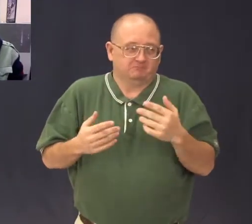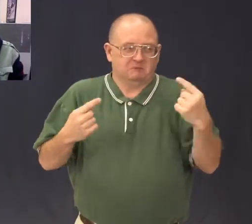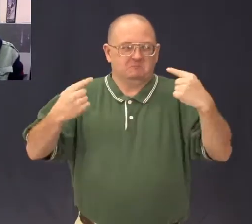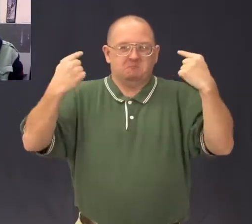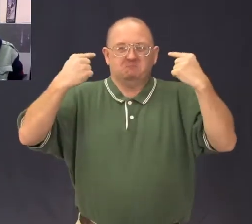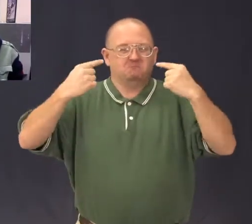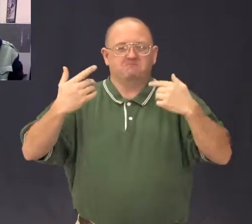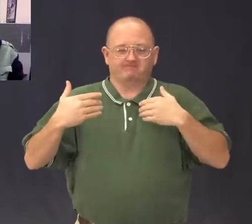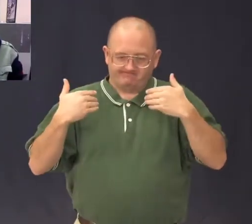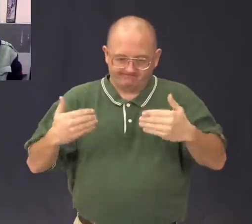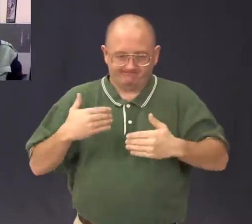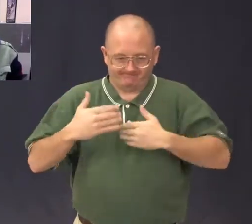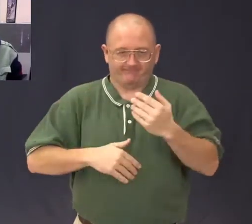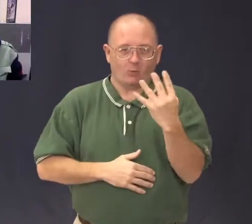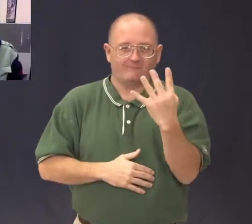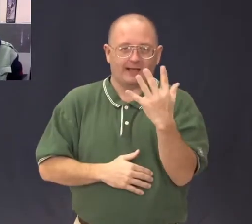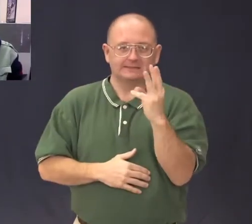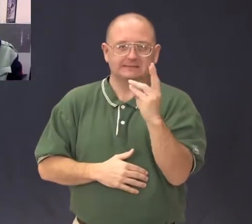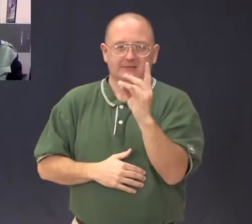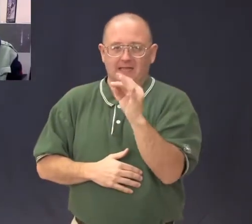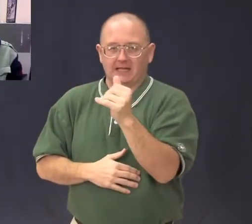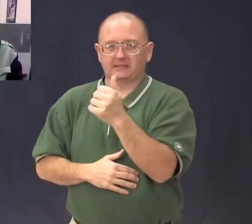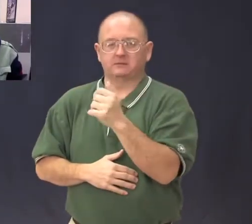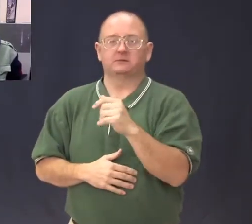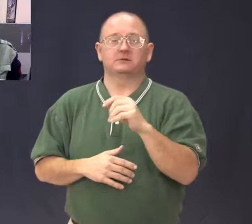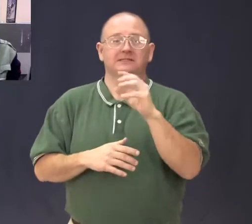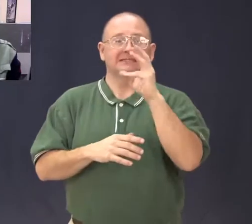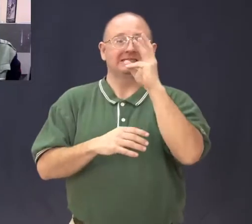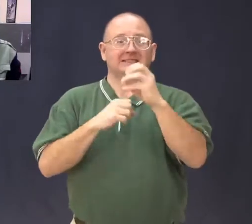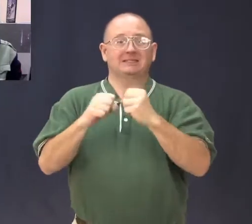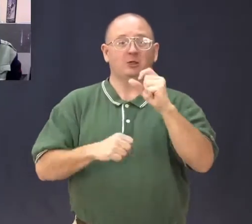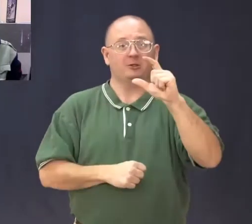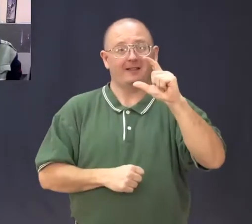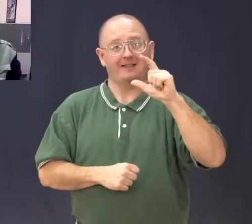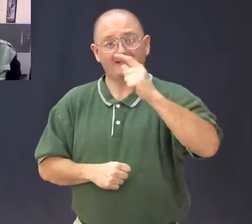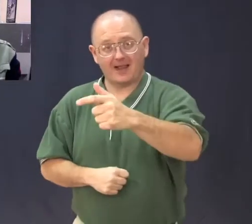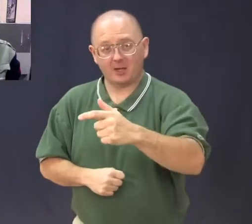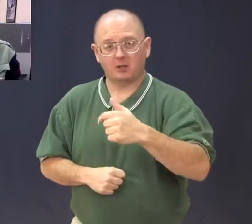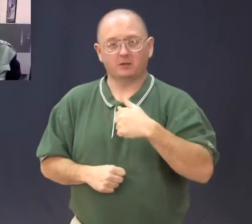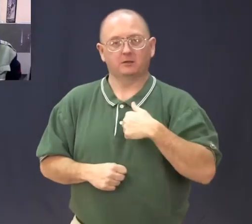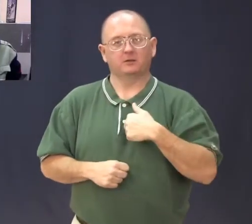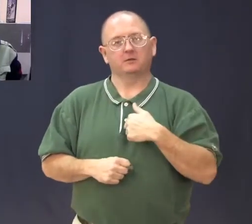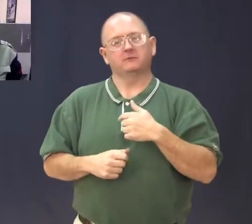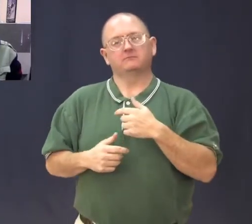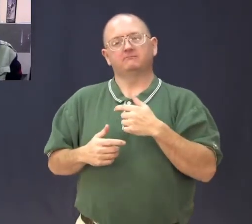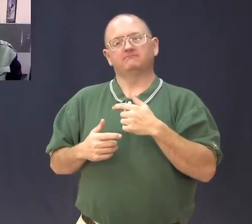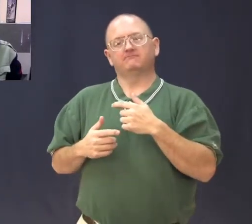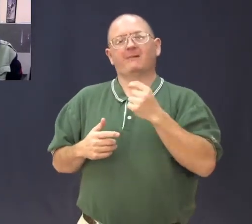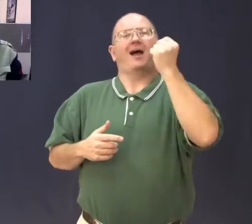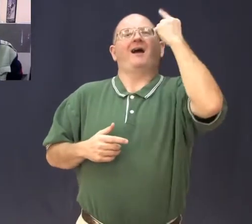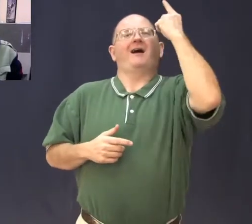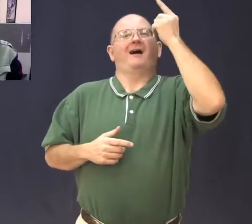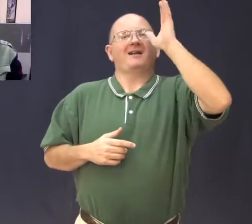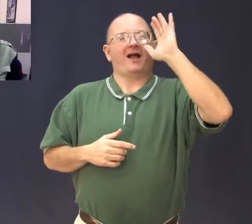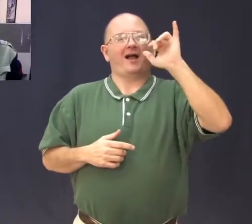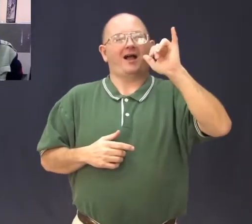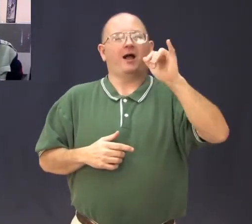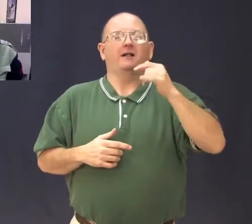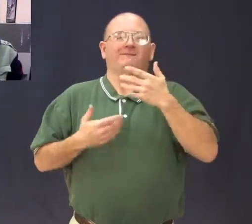So I skipped step 3, essentially. My sponsors got on me and I went through the rest of the process. But later, then I was